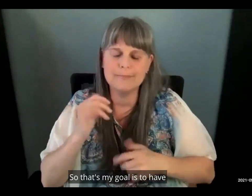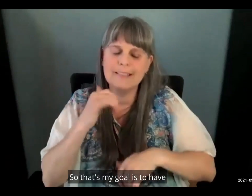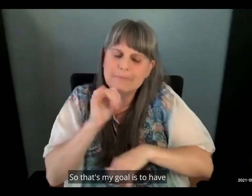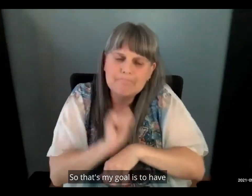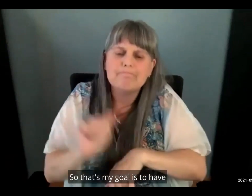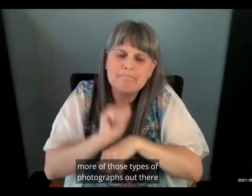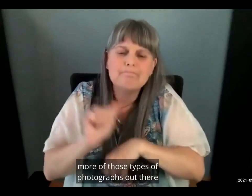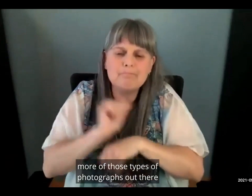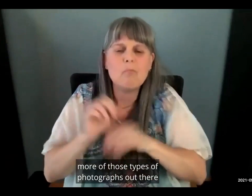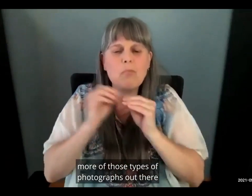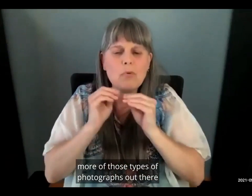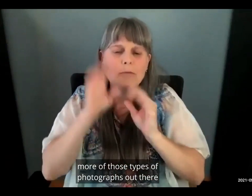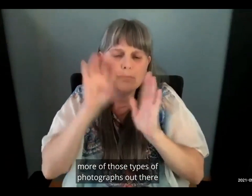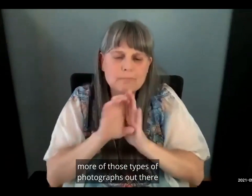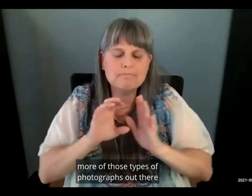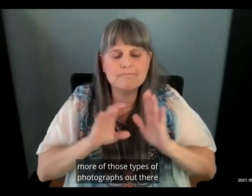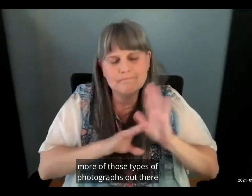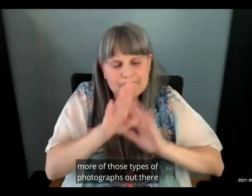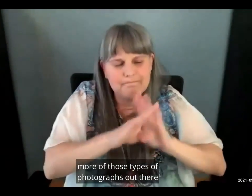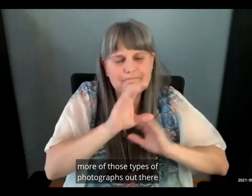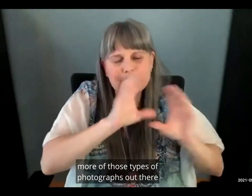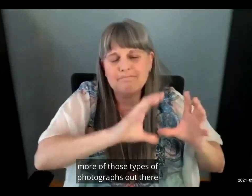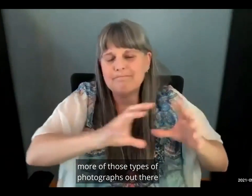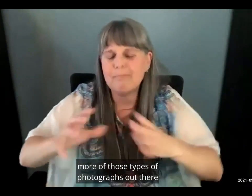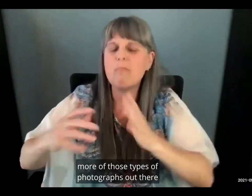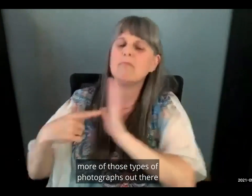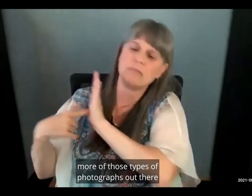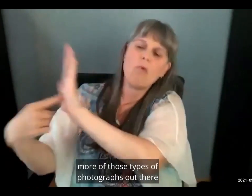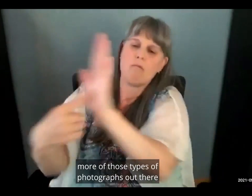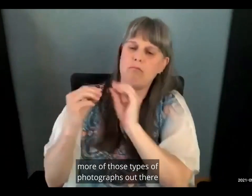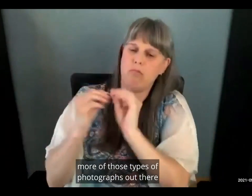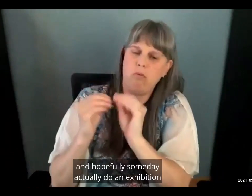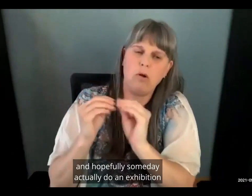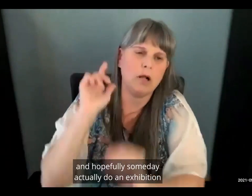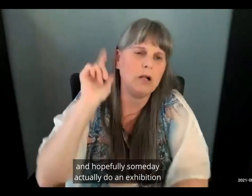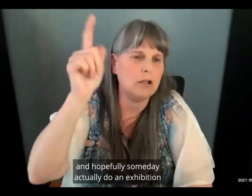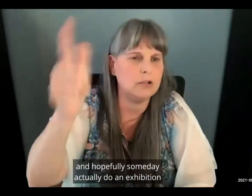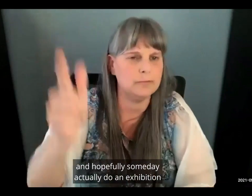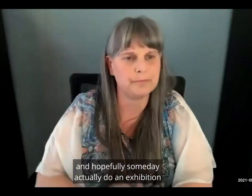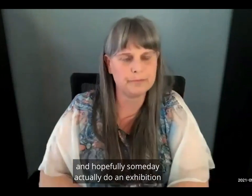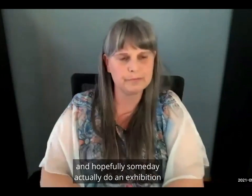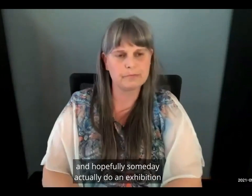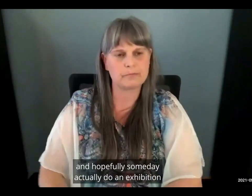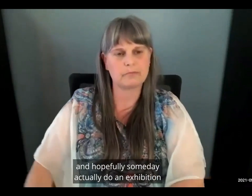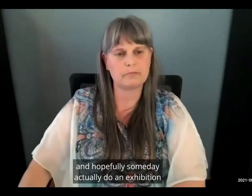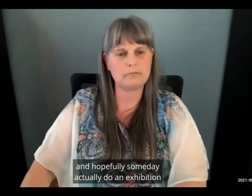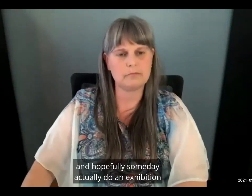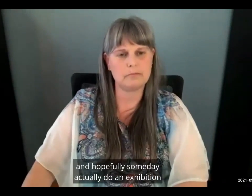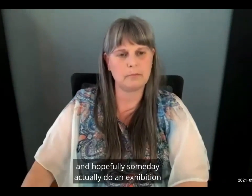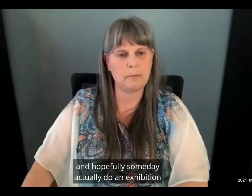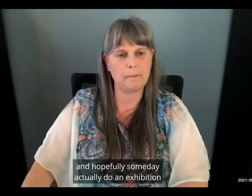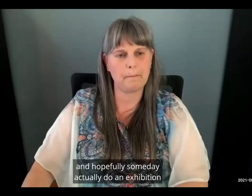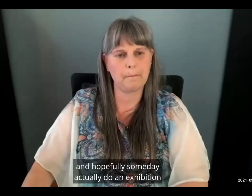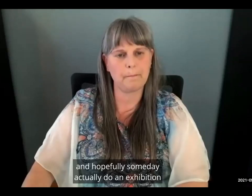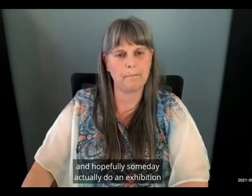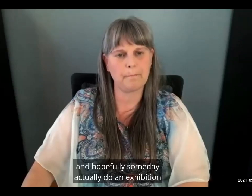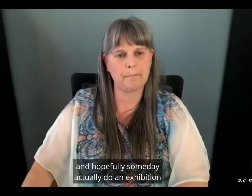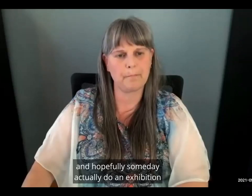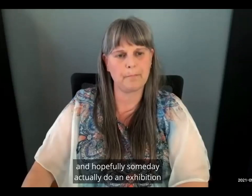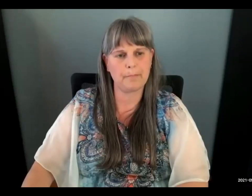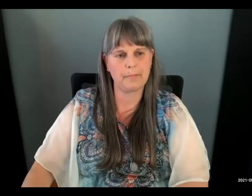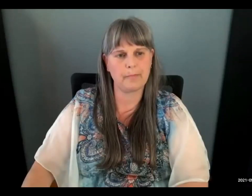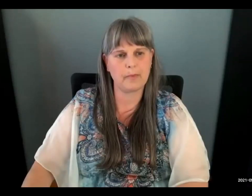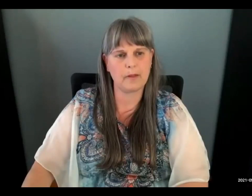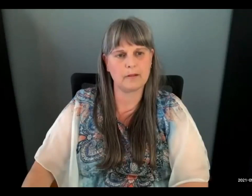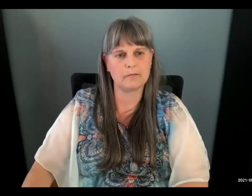goal, is to have more of those types of photographs out there, and hopefully, you know, someday actually do an